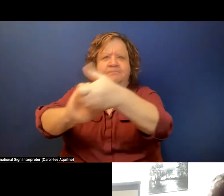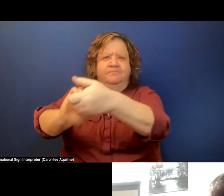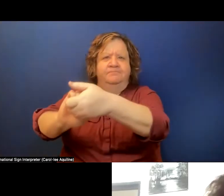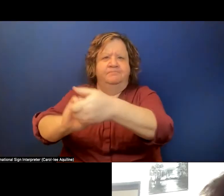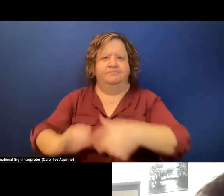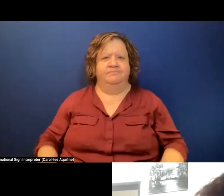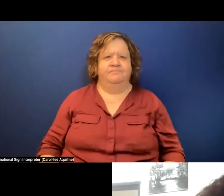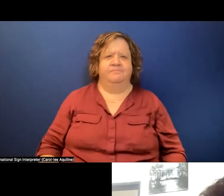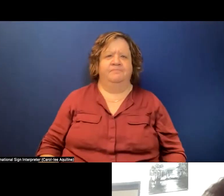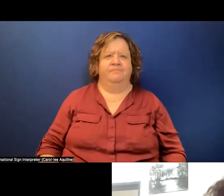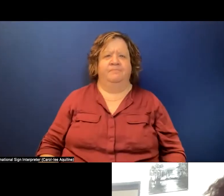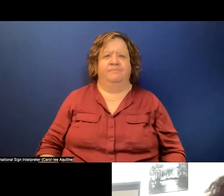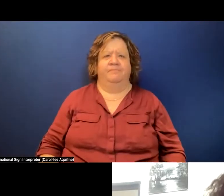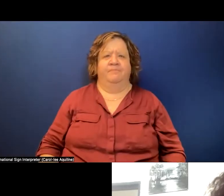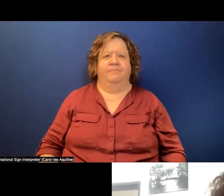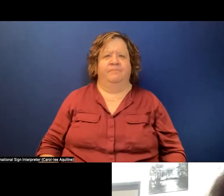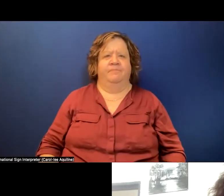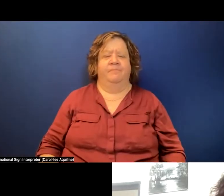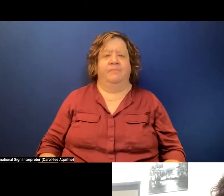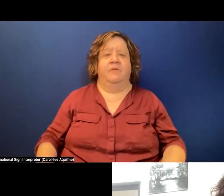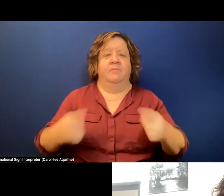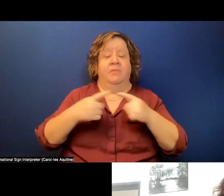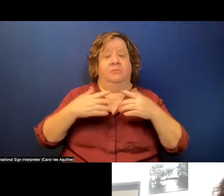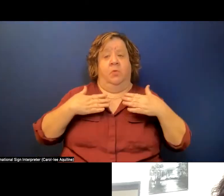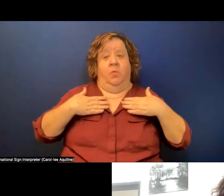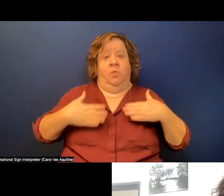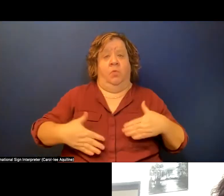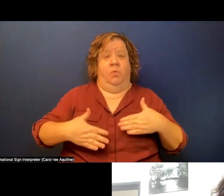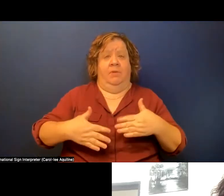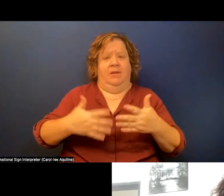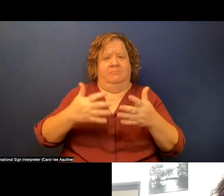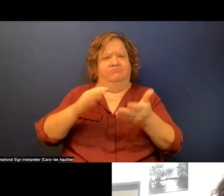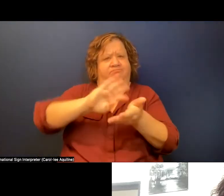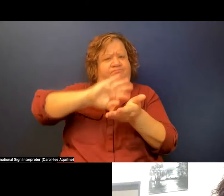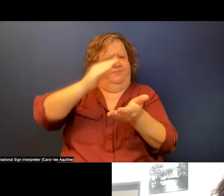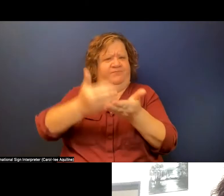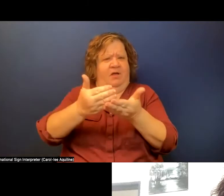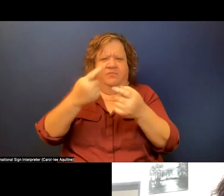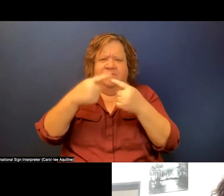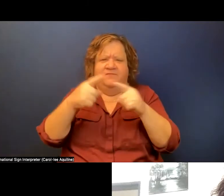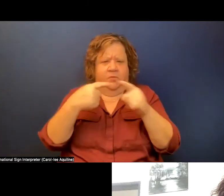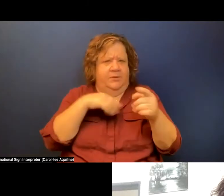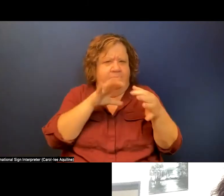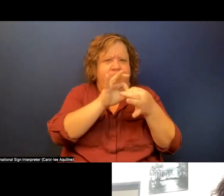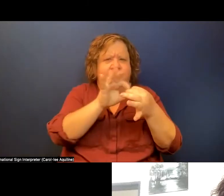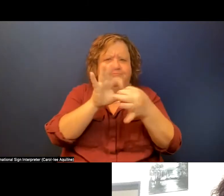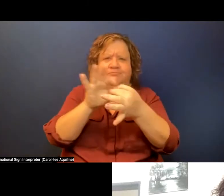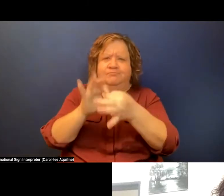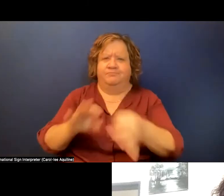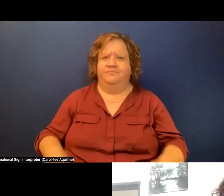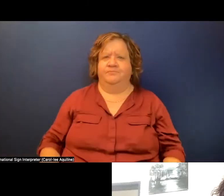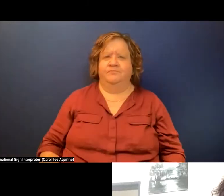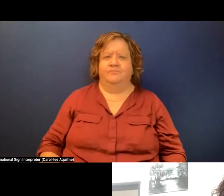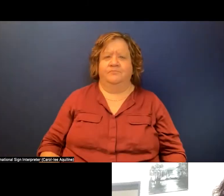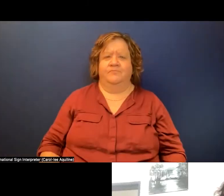Amplify Change, Open IDEO, to name few, to serve today more than 10,000 women with disability